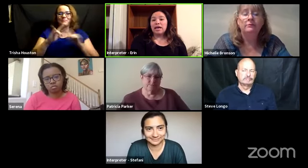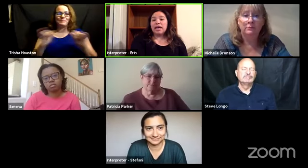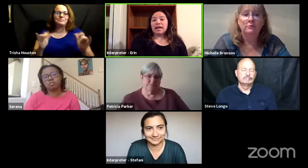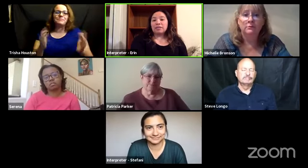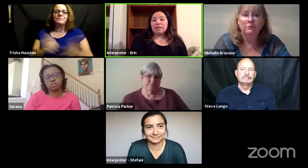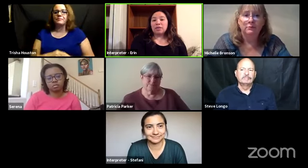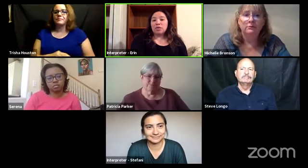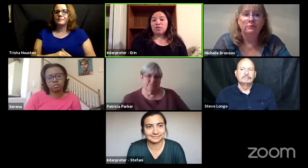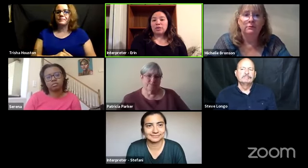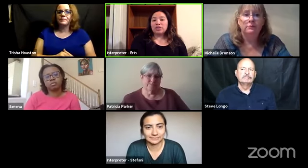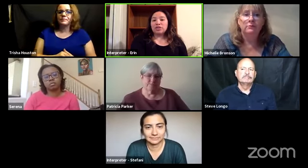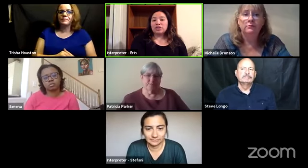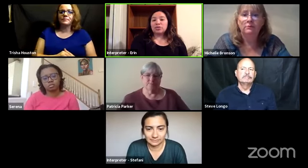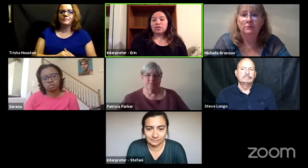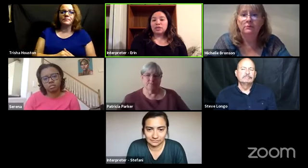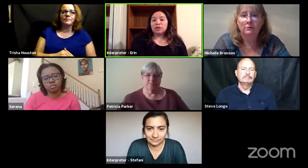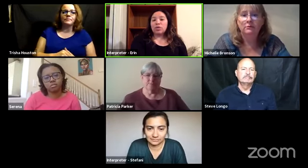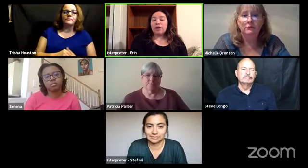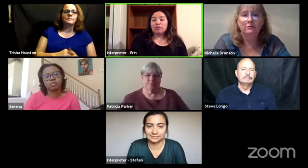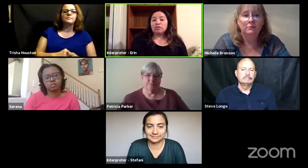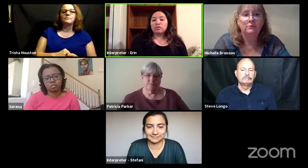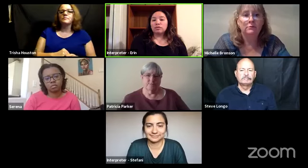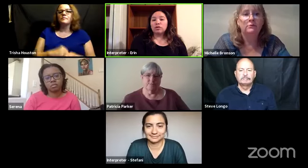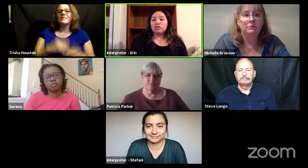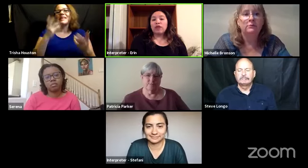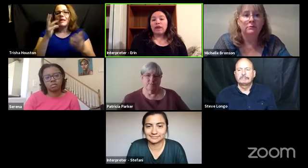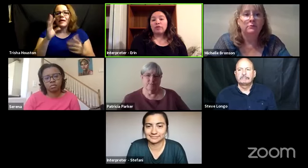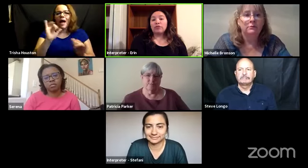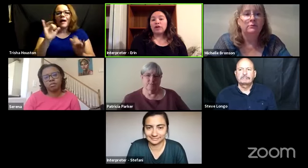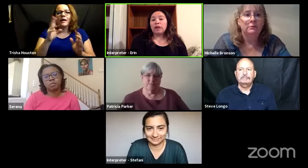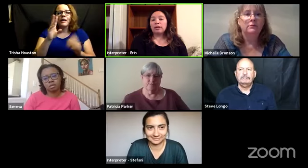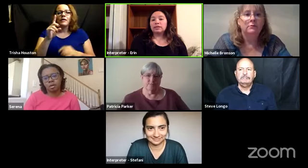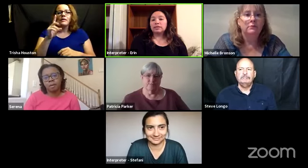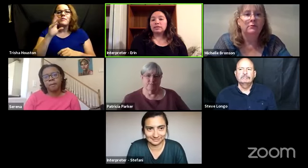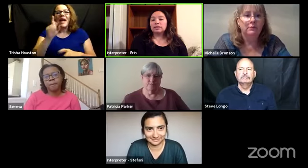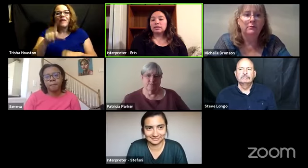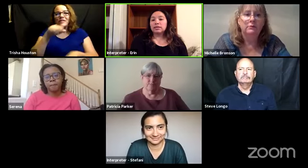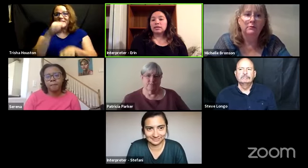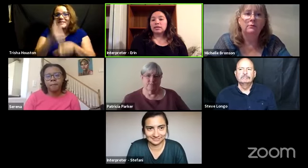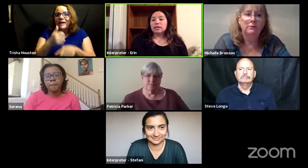that can become overwhelming too. So we'll do a trial for a couple months.